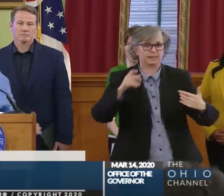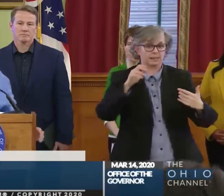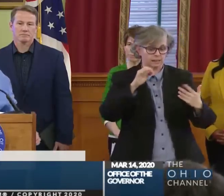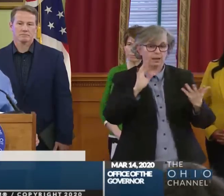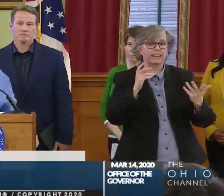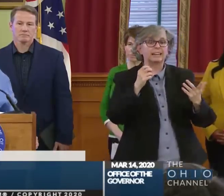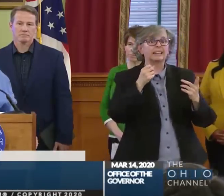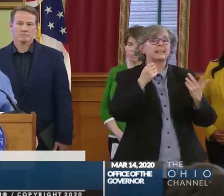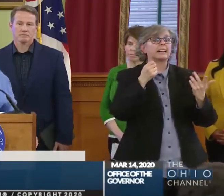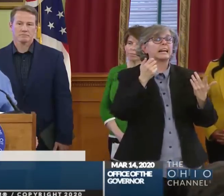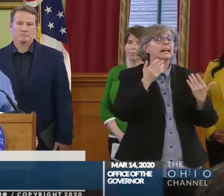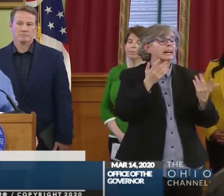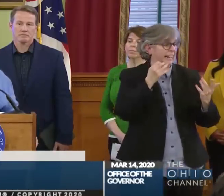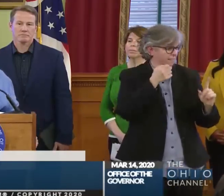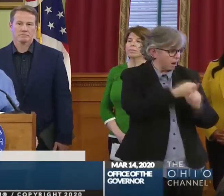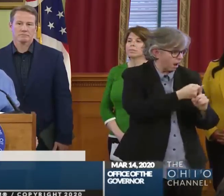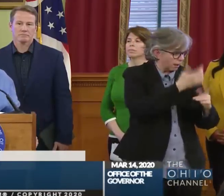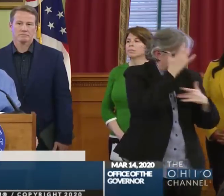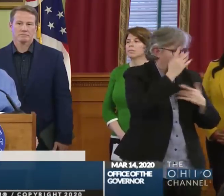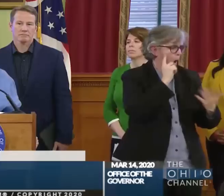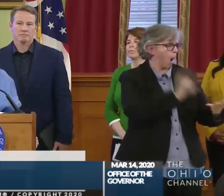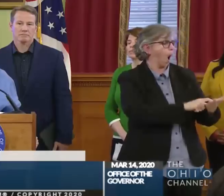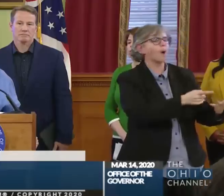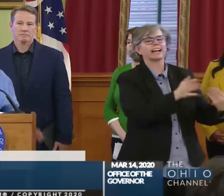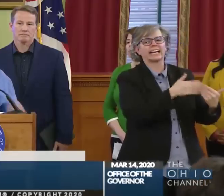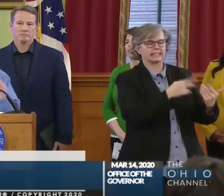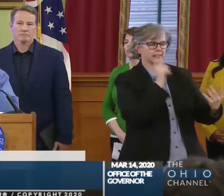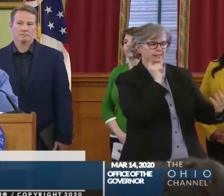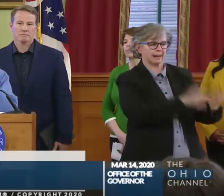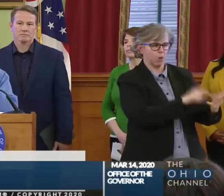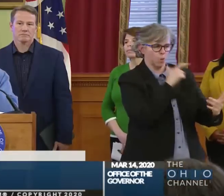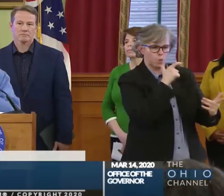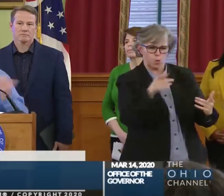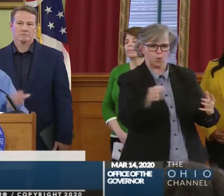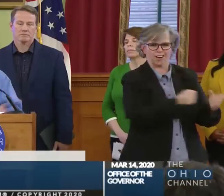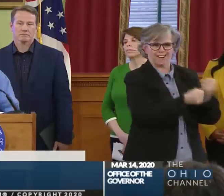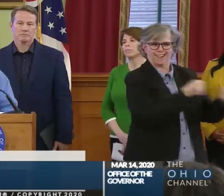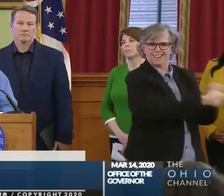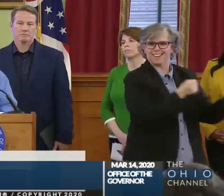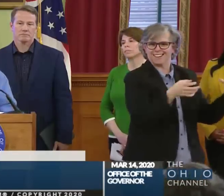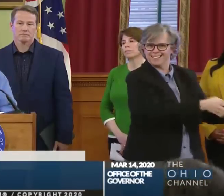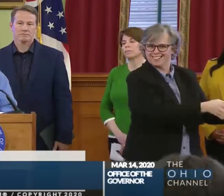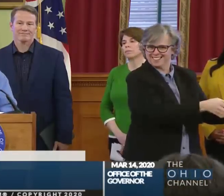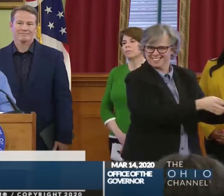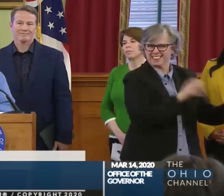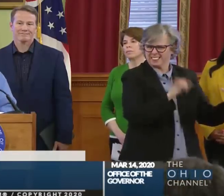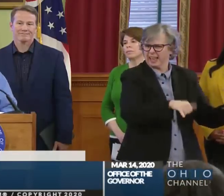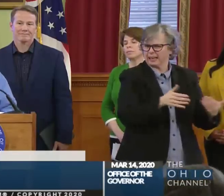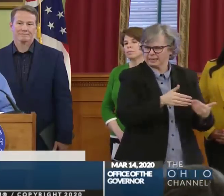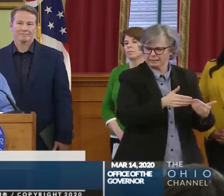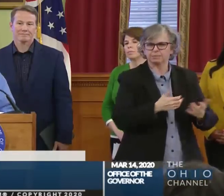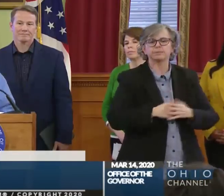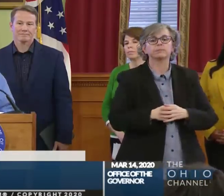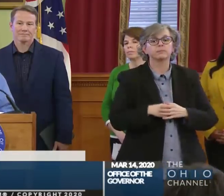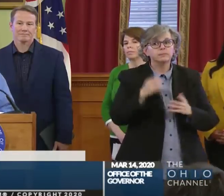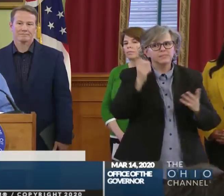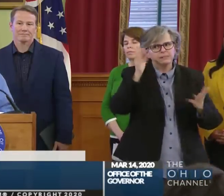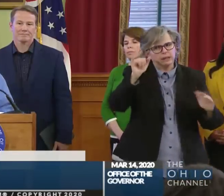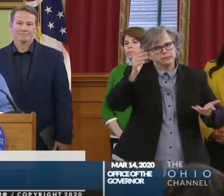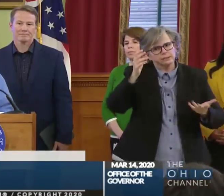to that particular room and the children in that particular room. Again, this is common sense, but it's important